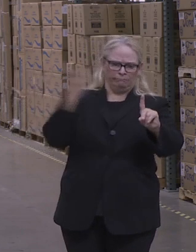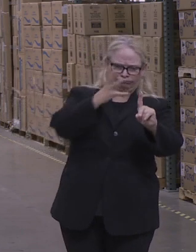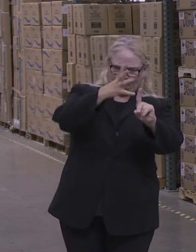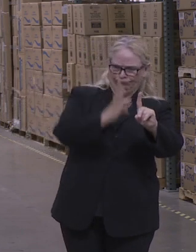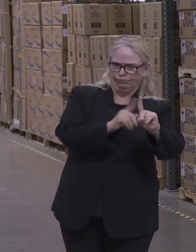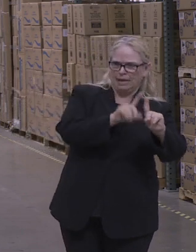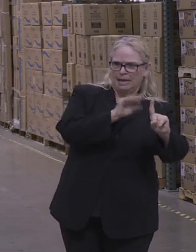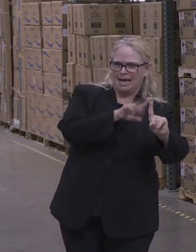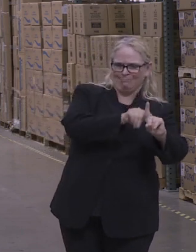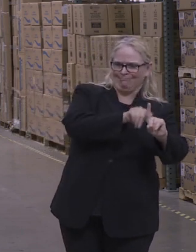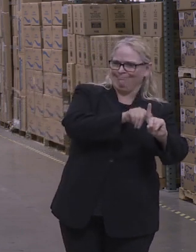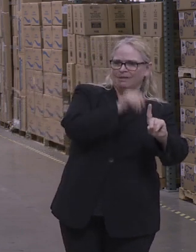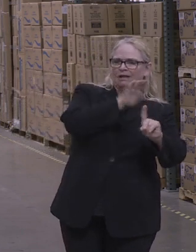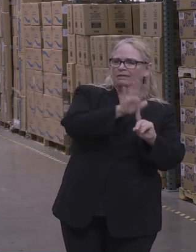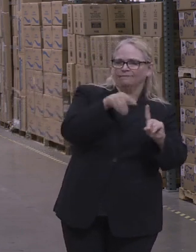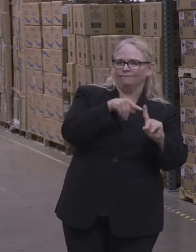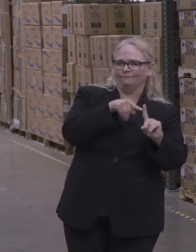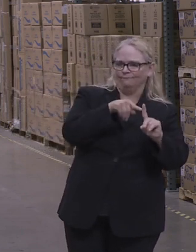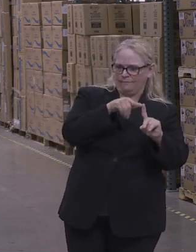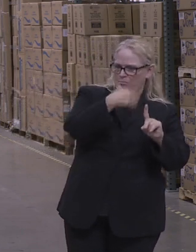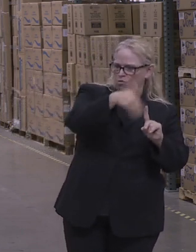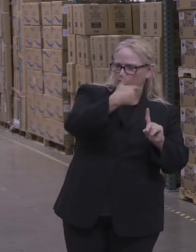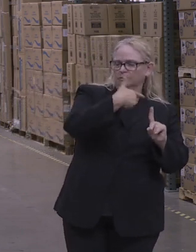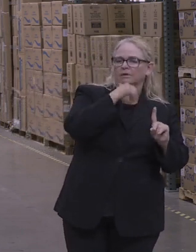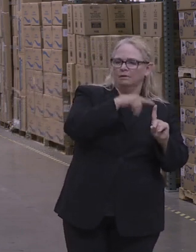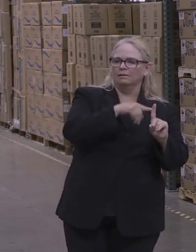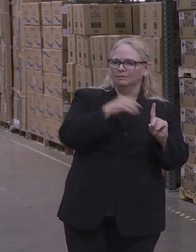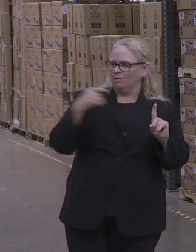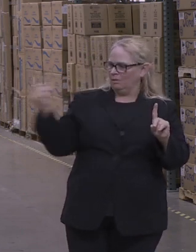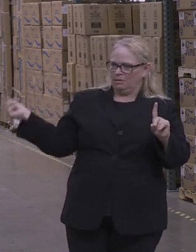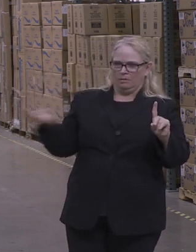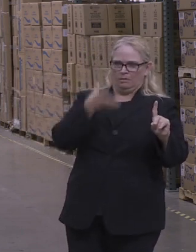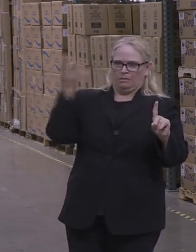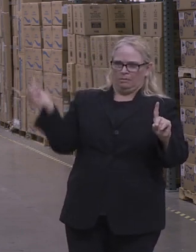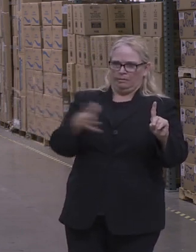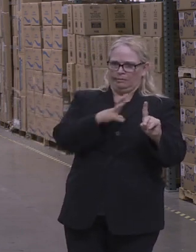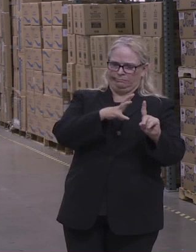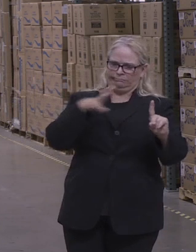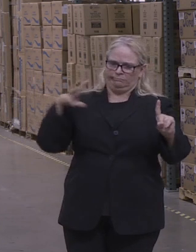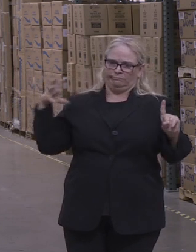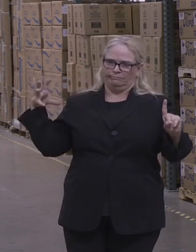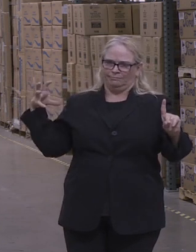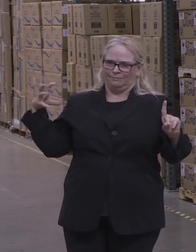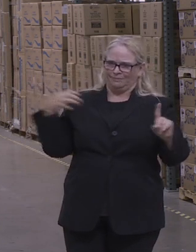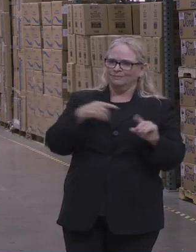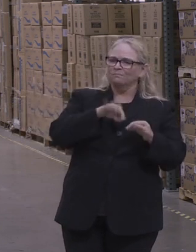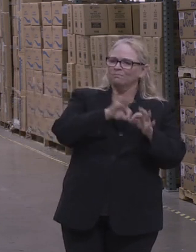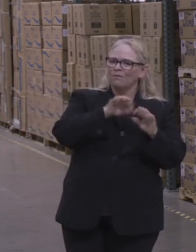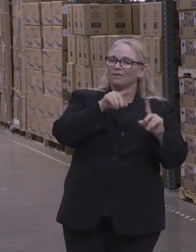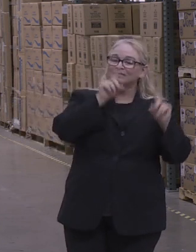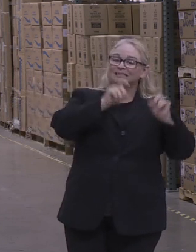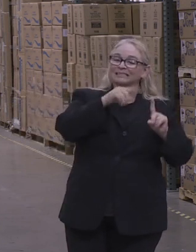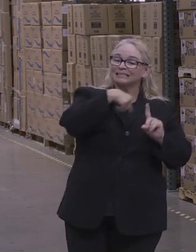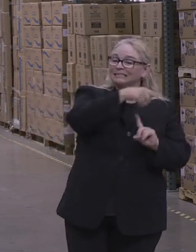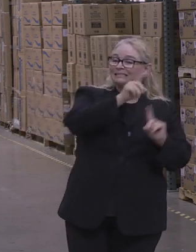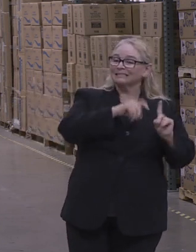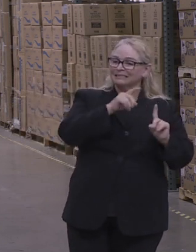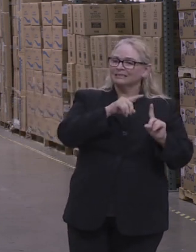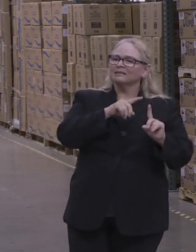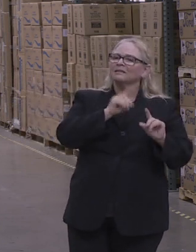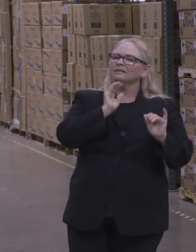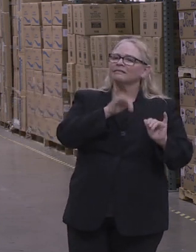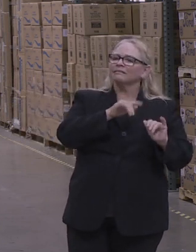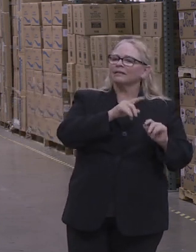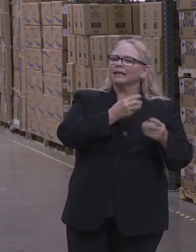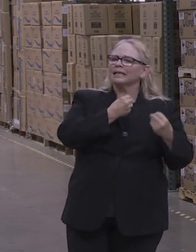with the right reagents and the right test kits. And now California's challenge and opportunity is to ensure as those